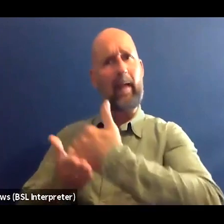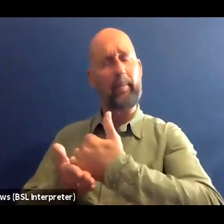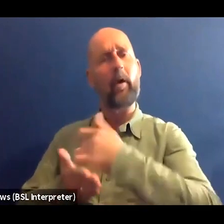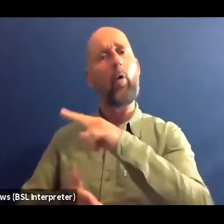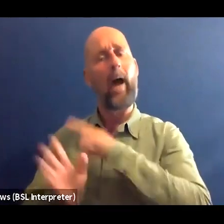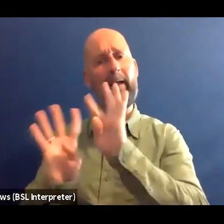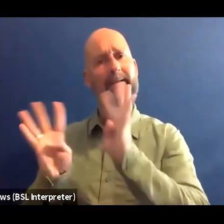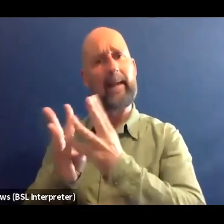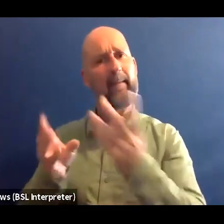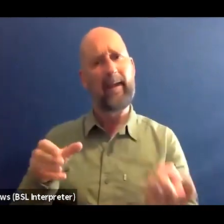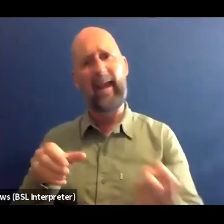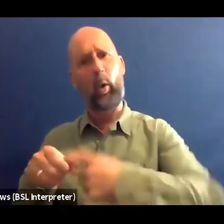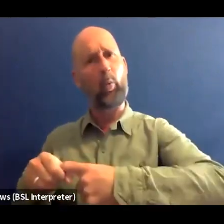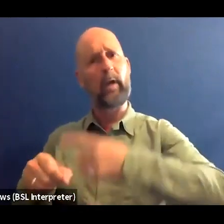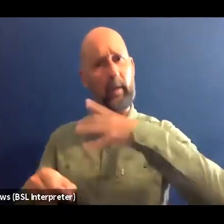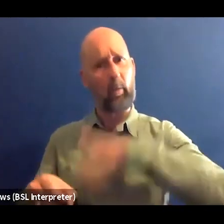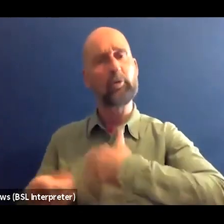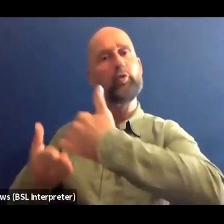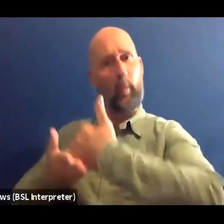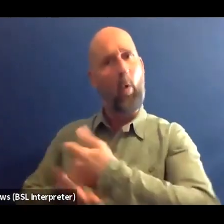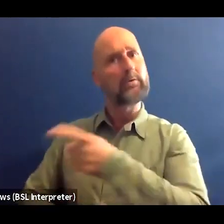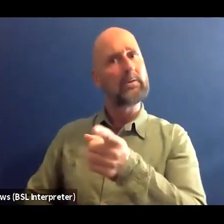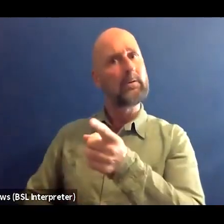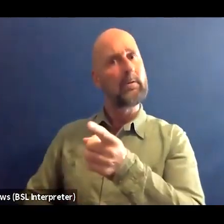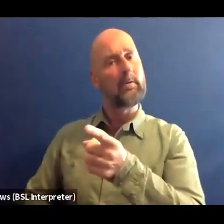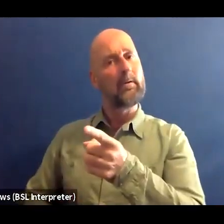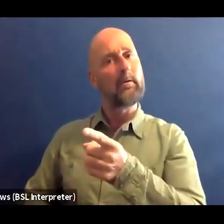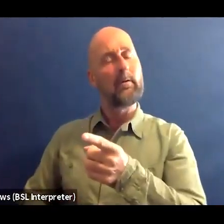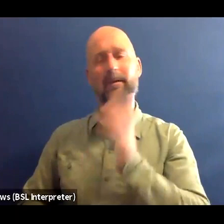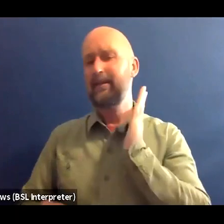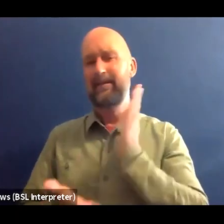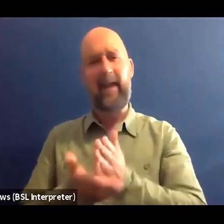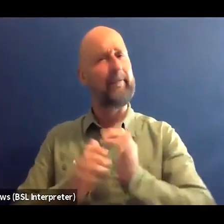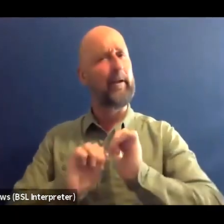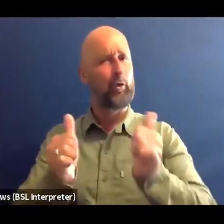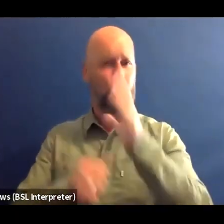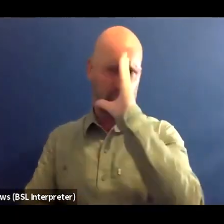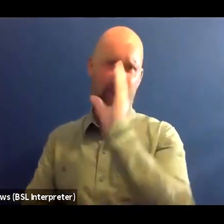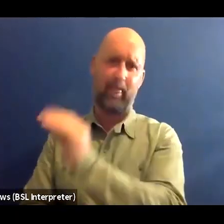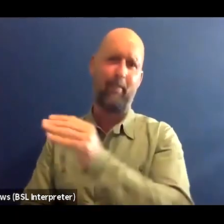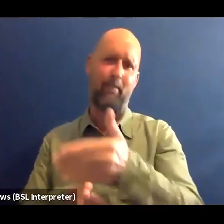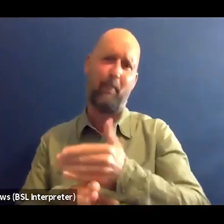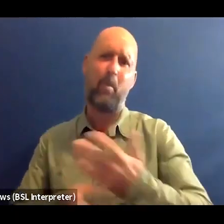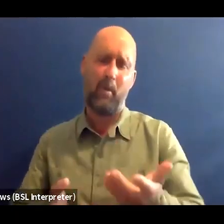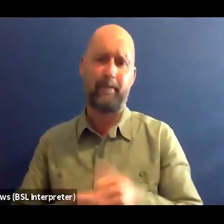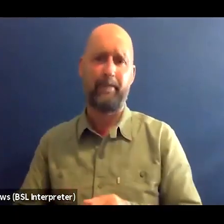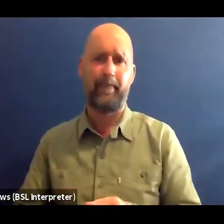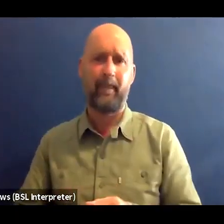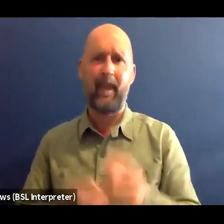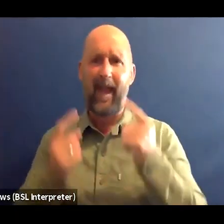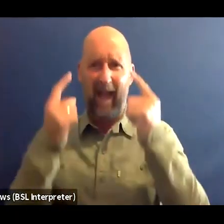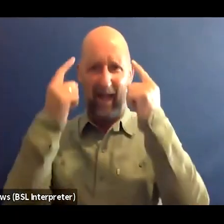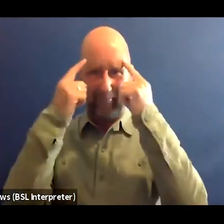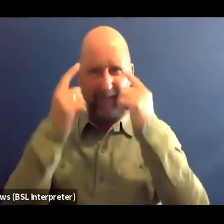in the team. They want to be able to support you. So it's definitely good to do. I think kind of